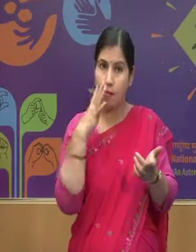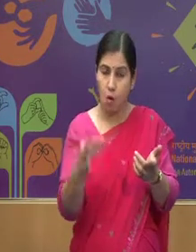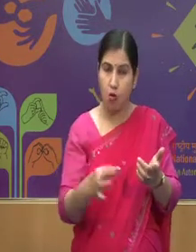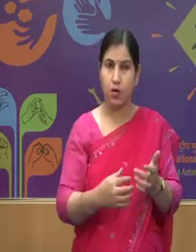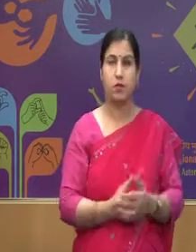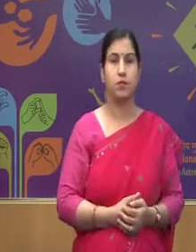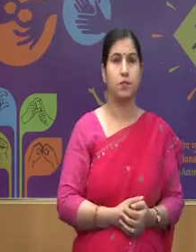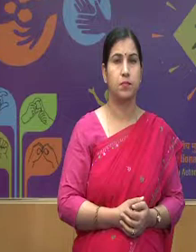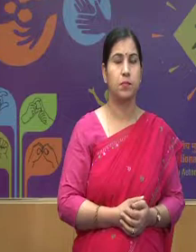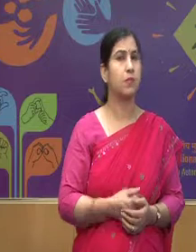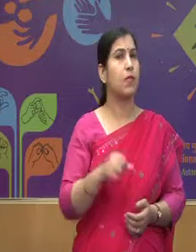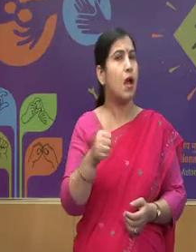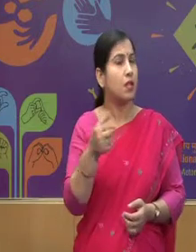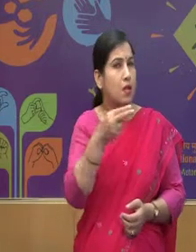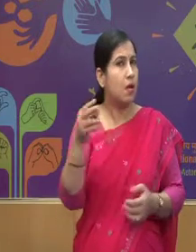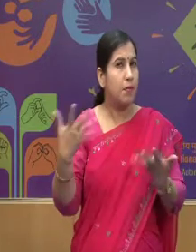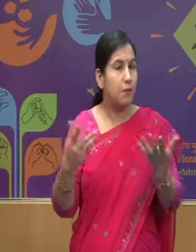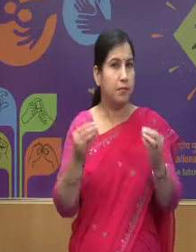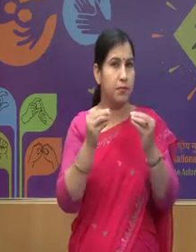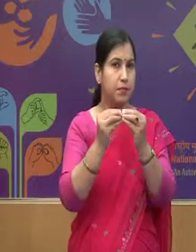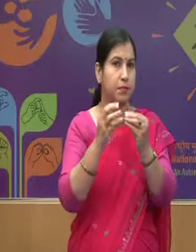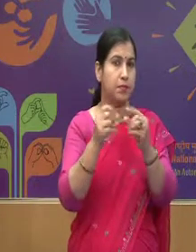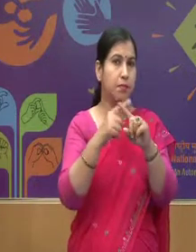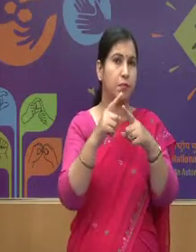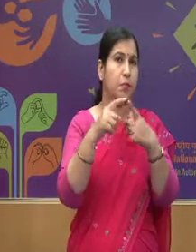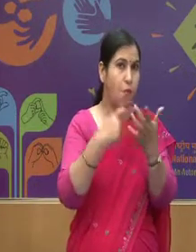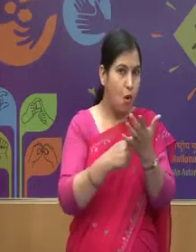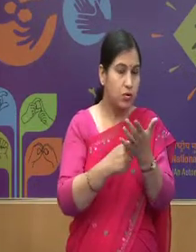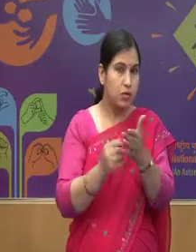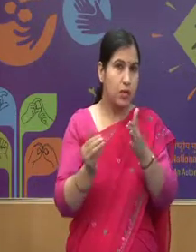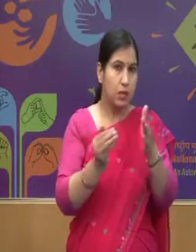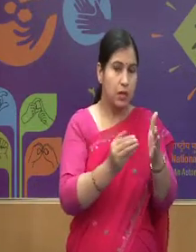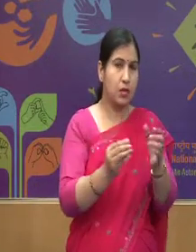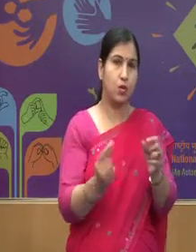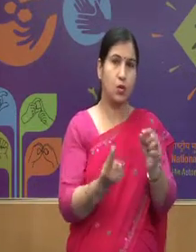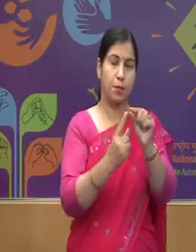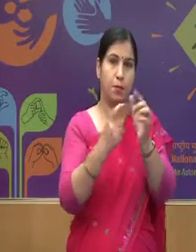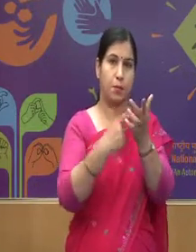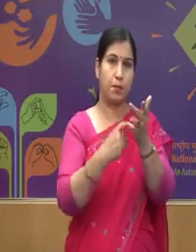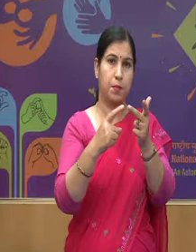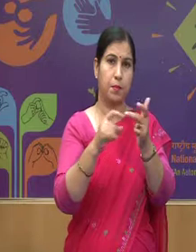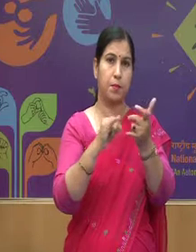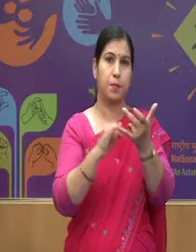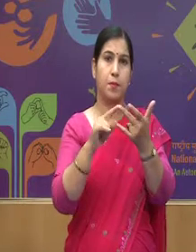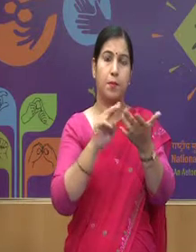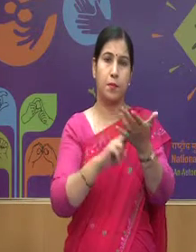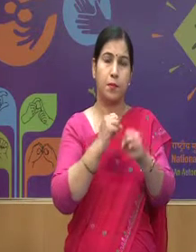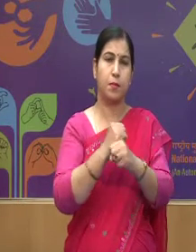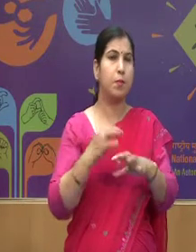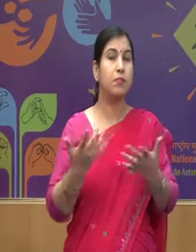or the Boxer Uprising that took place in China against the activities of